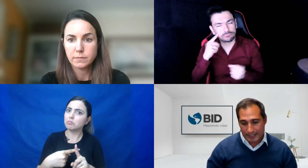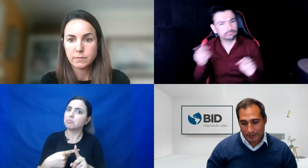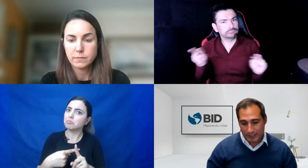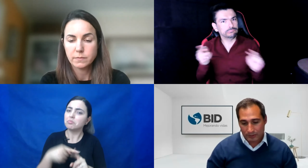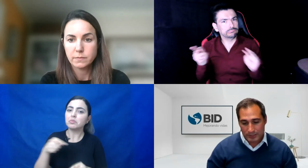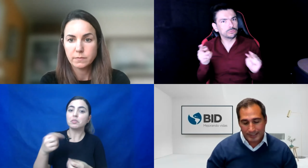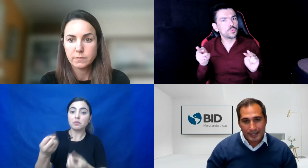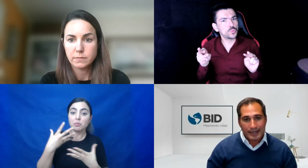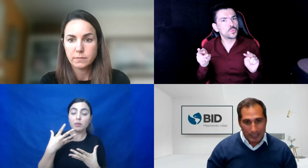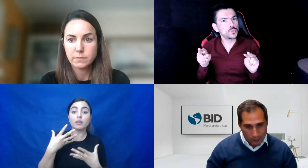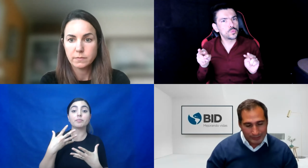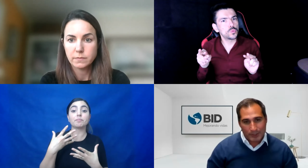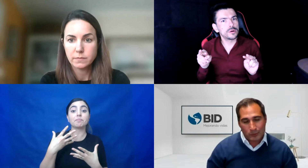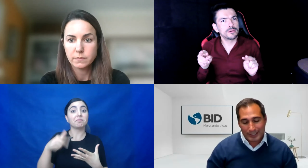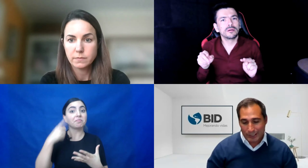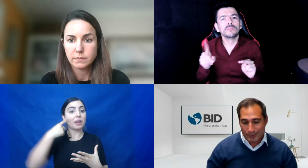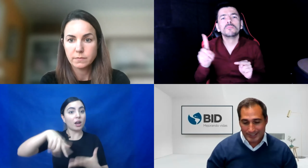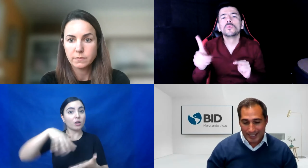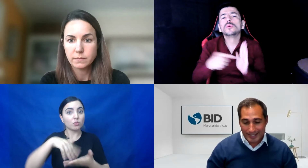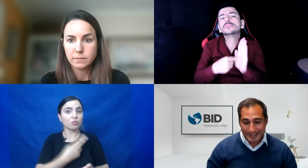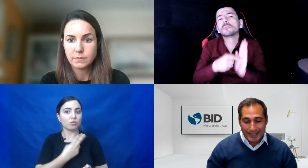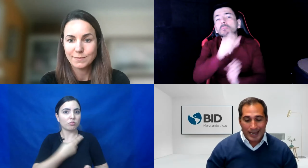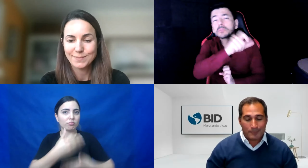the amount of students that are